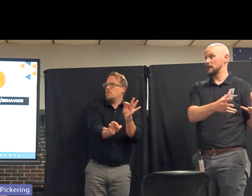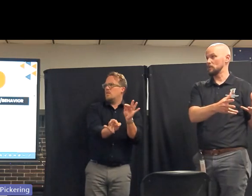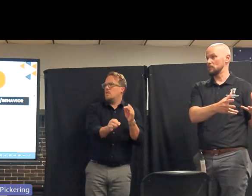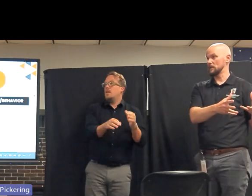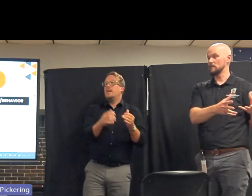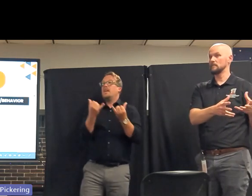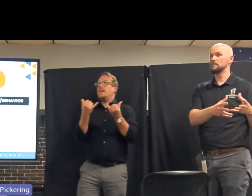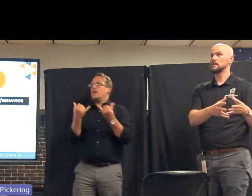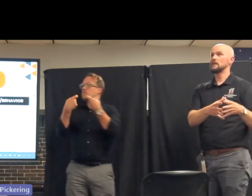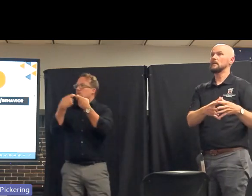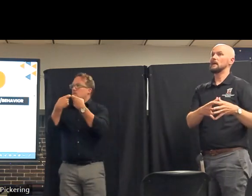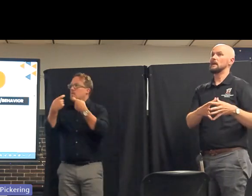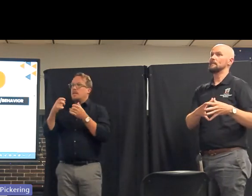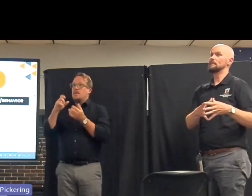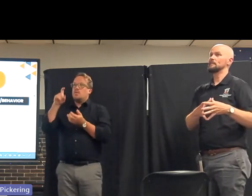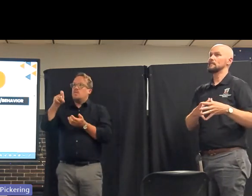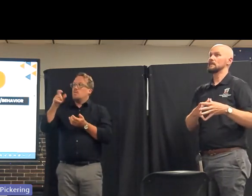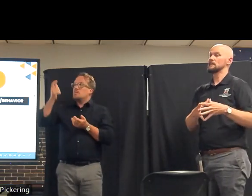that is now curriculum.